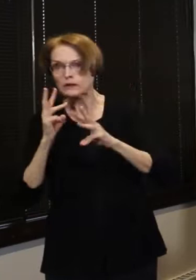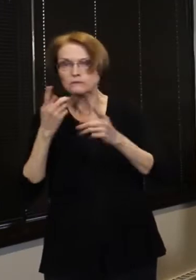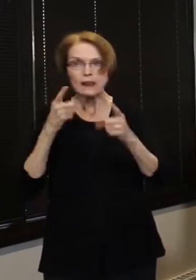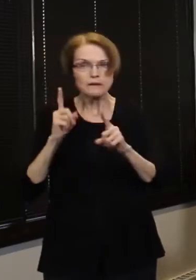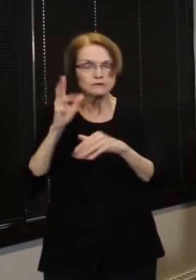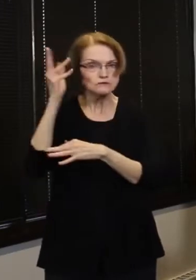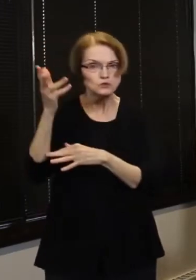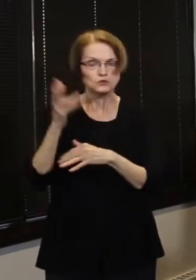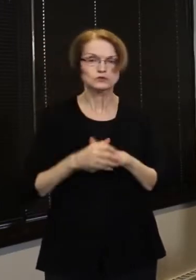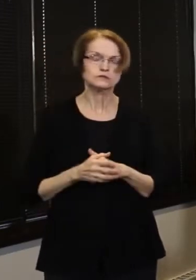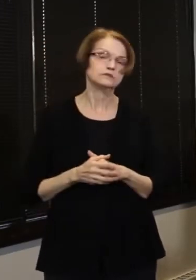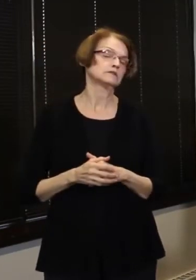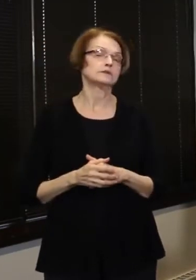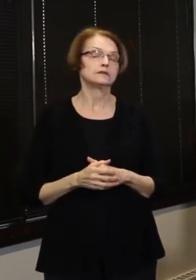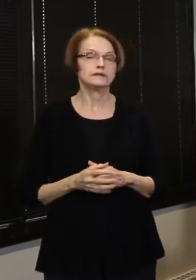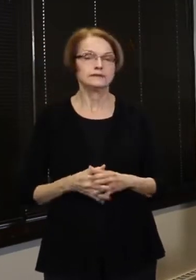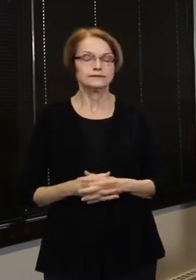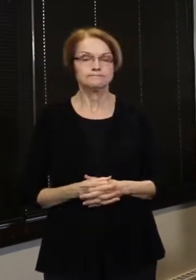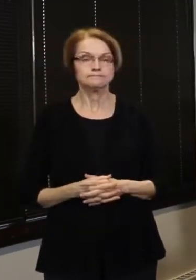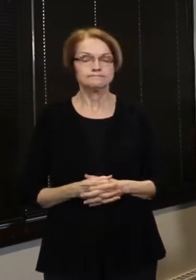in the future.